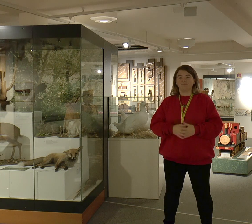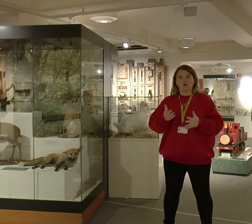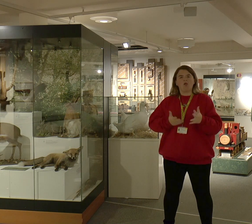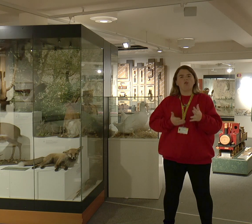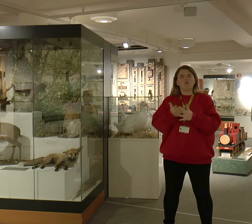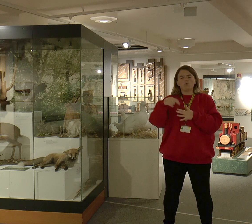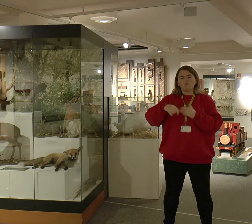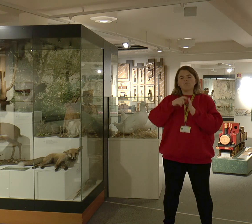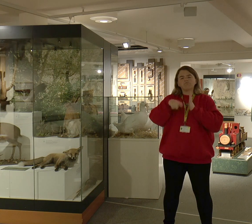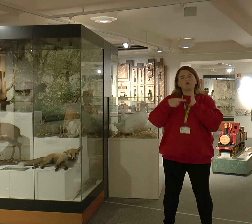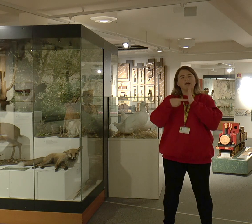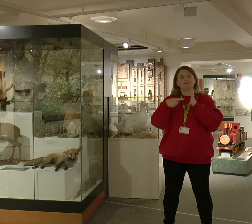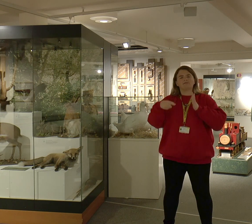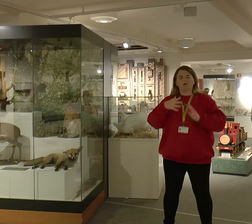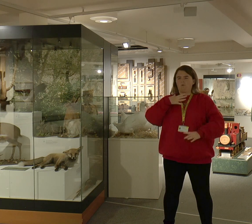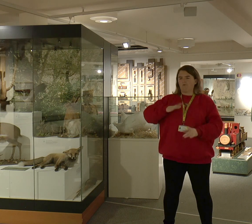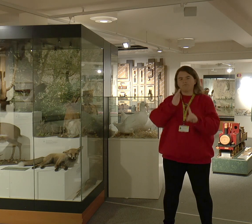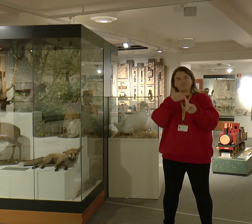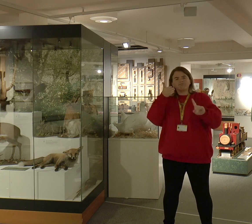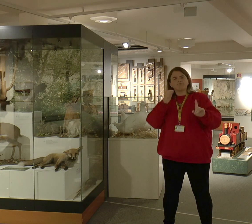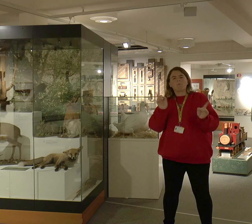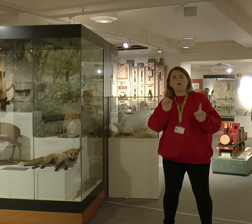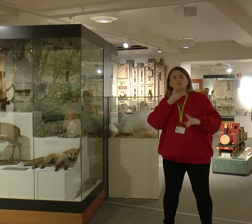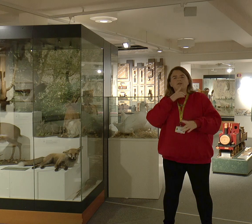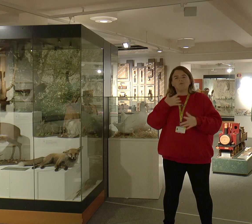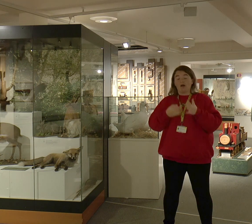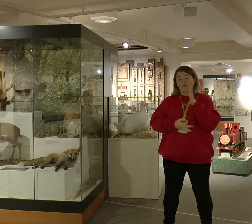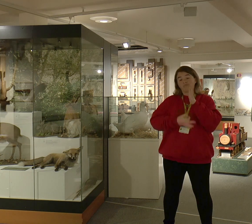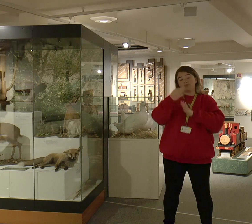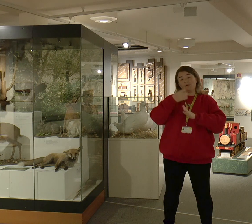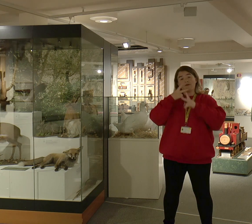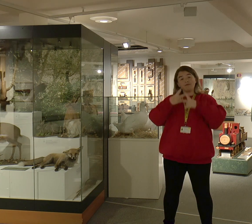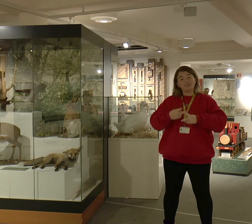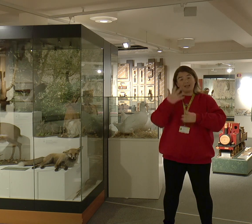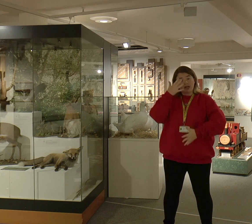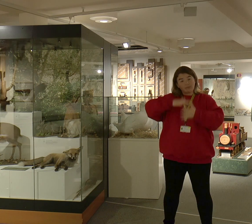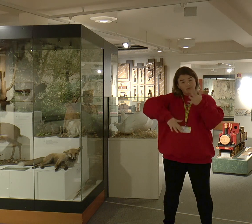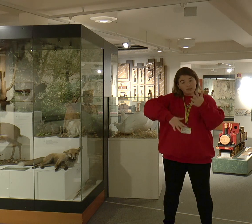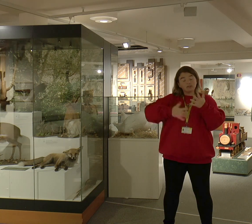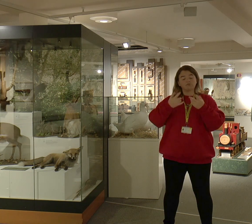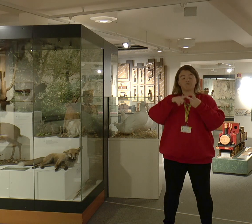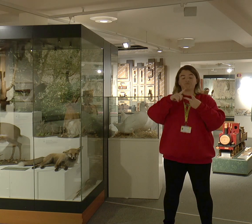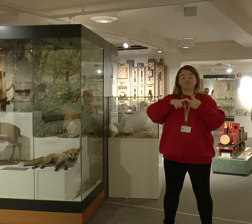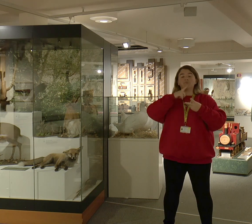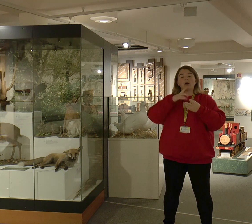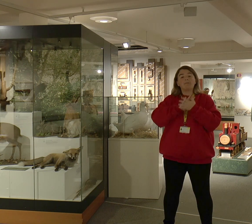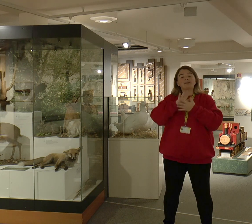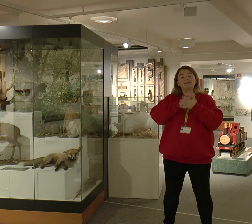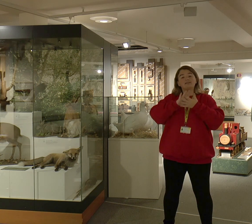Buckinghamshire. Through this project, they want to achieve an improvement of the visitor experience,